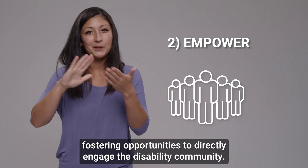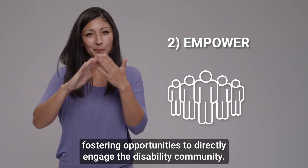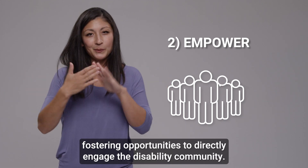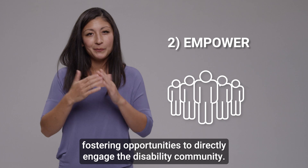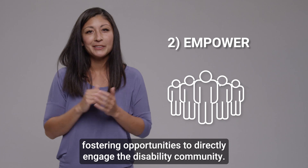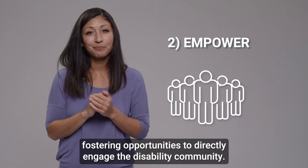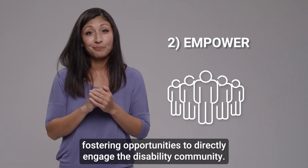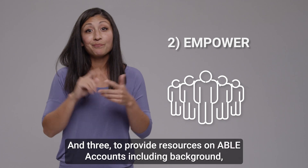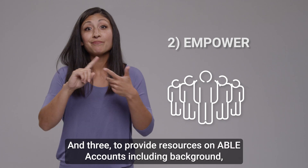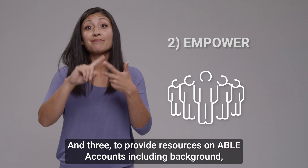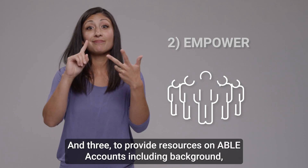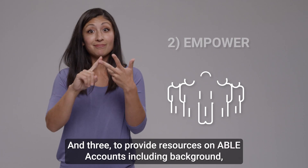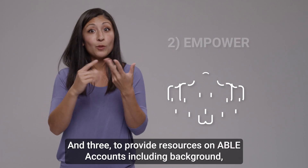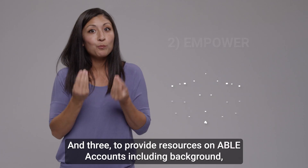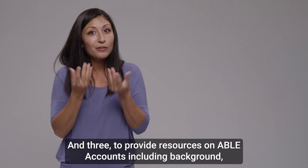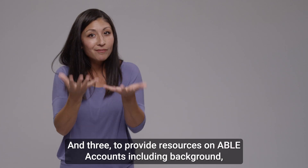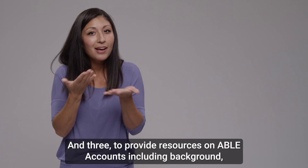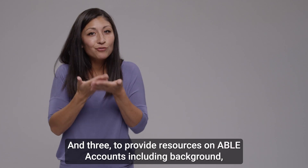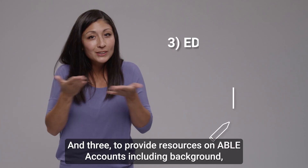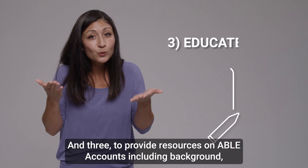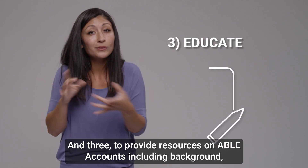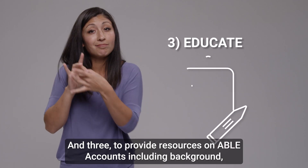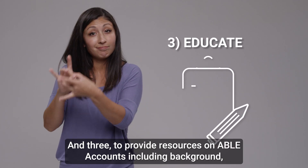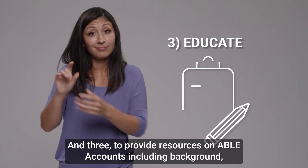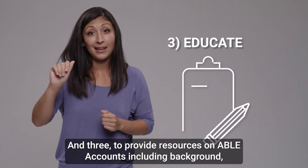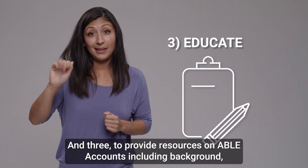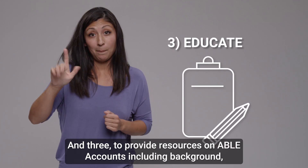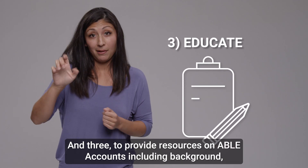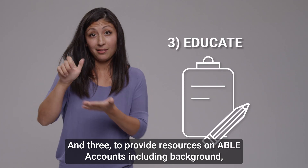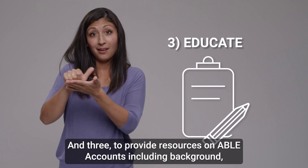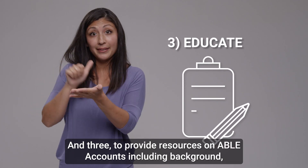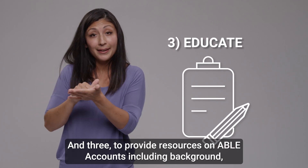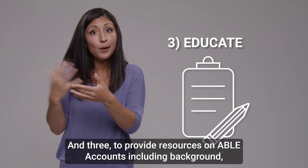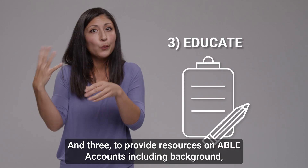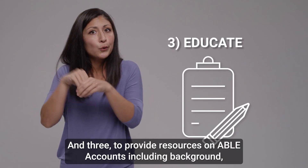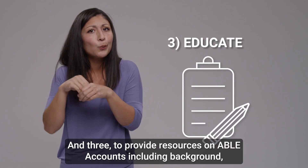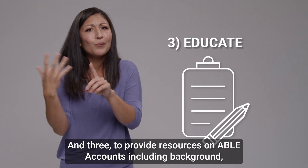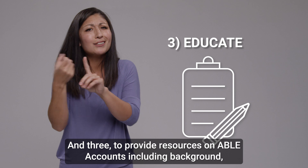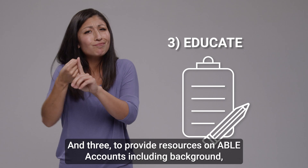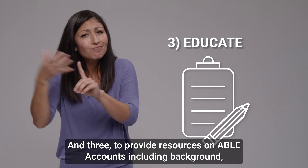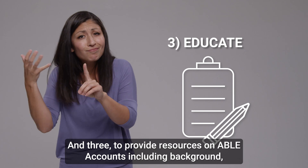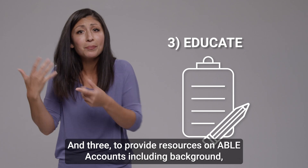the disability community. And three, to provide resources on ABLE accounts, including